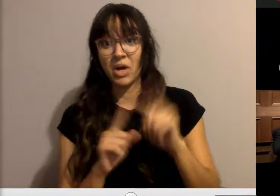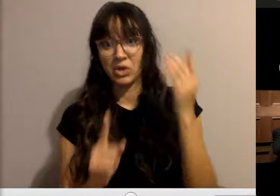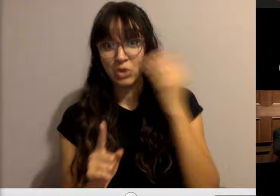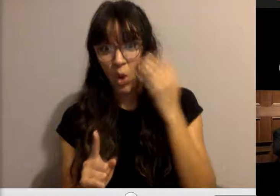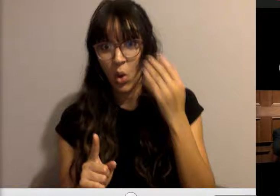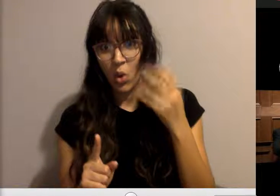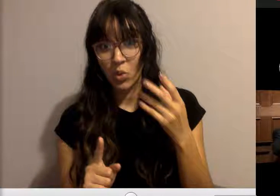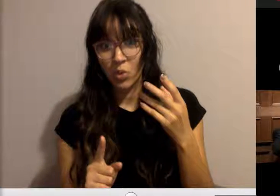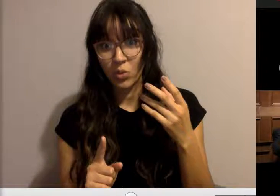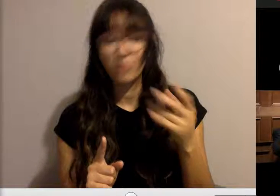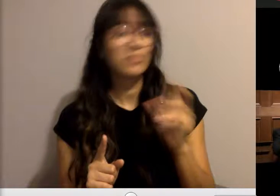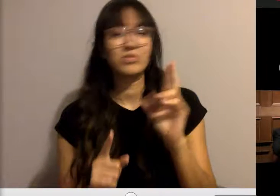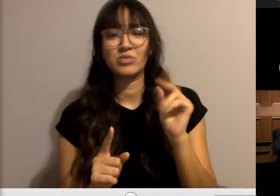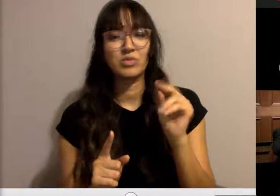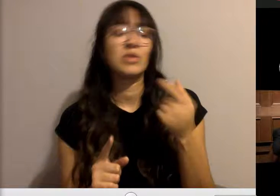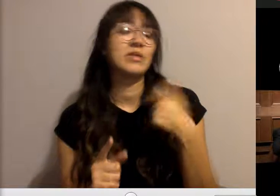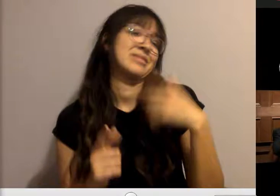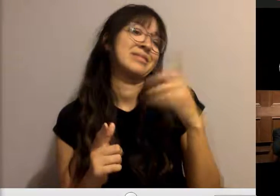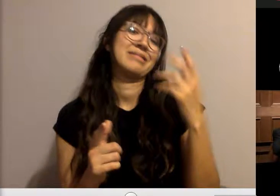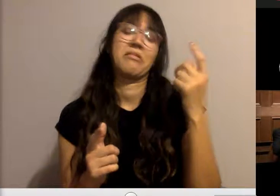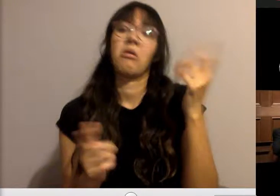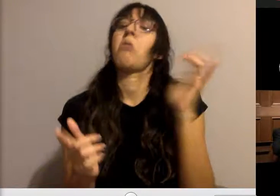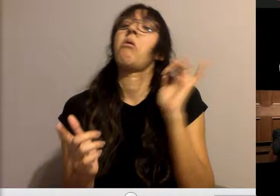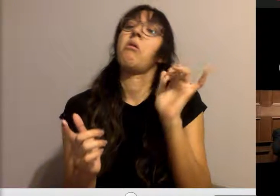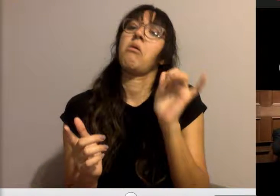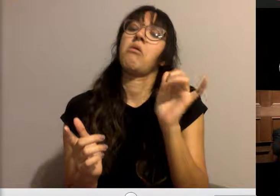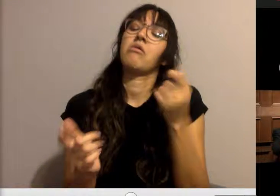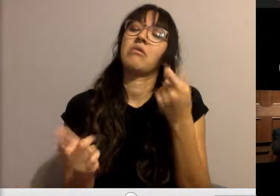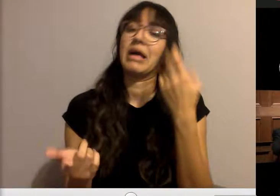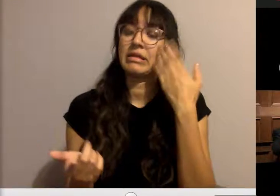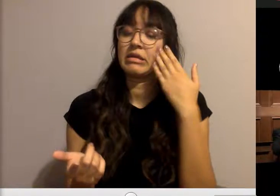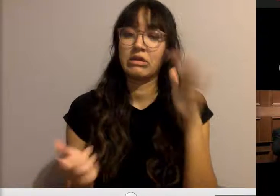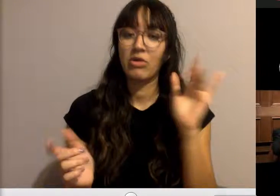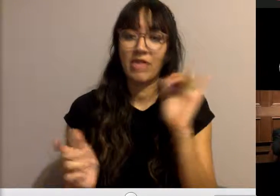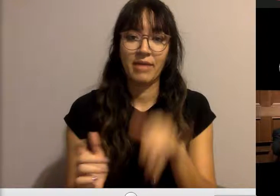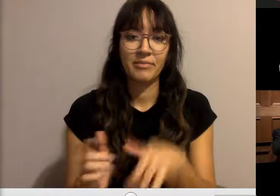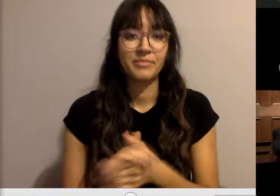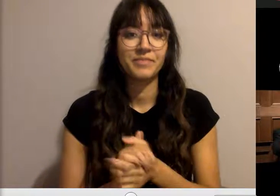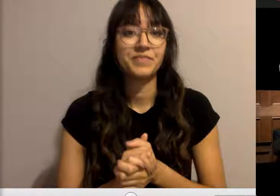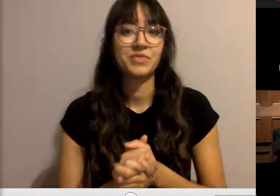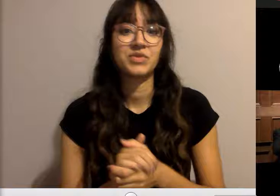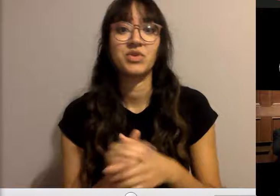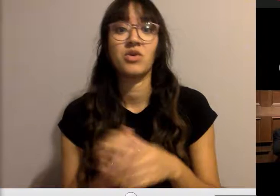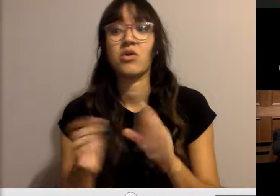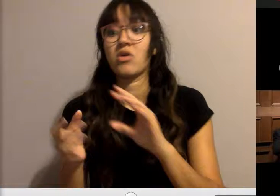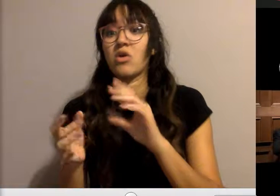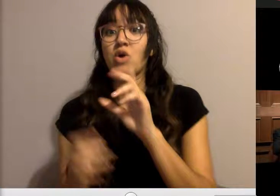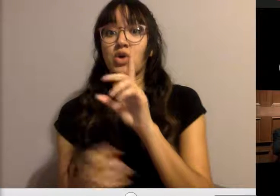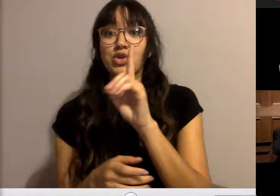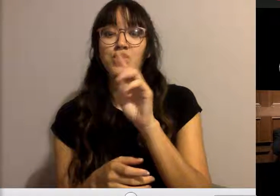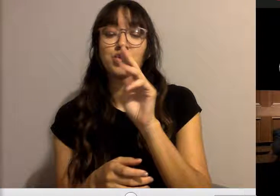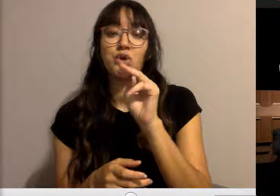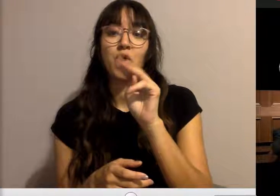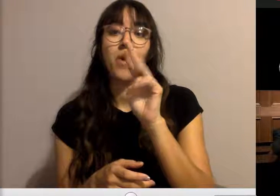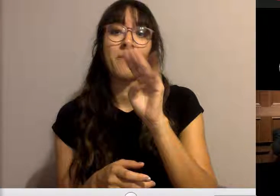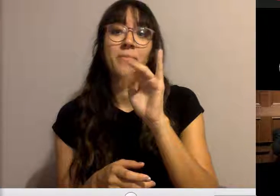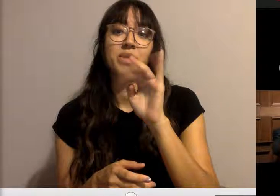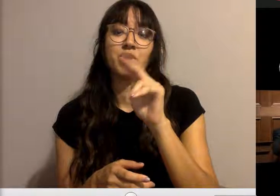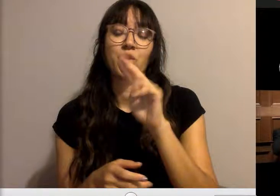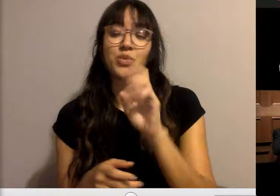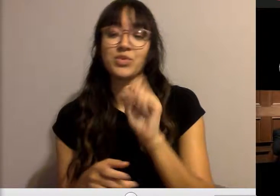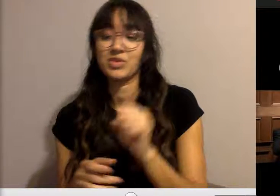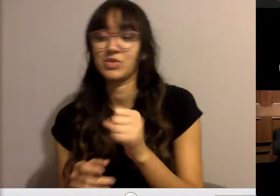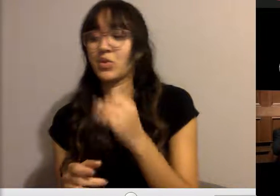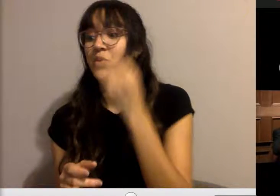a period that when it does collapse and everything goes down, interlinked, almost like dominoes, as I want to show you. And when it